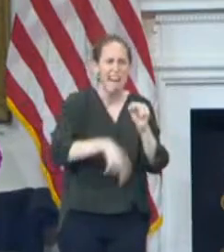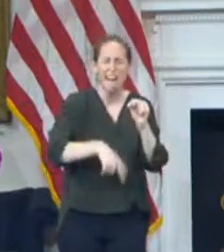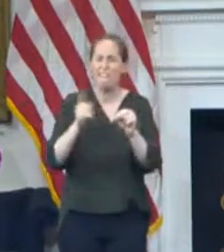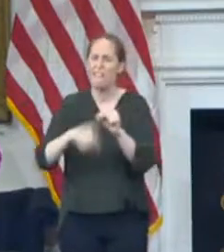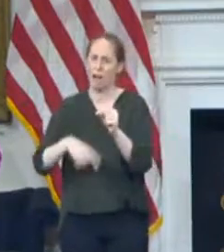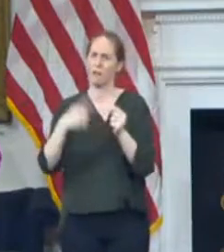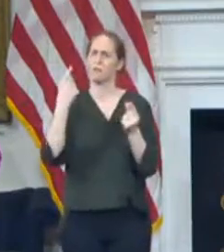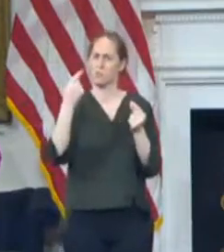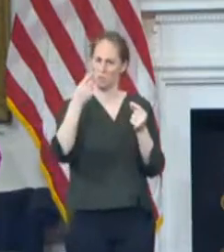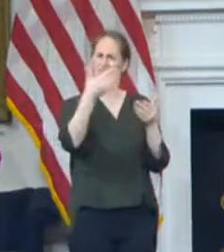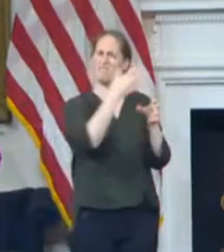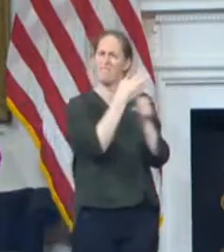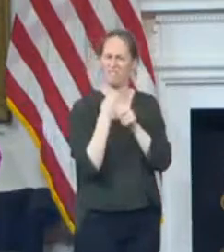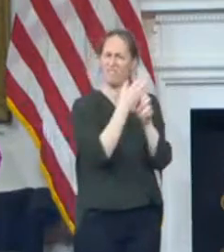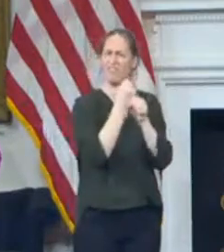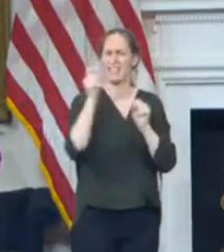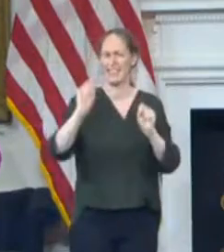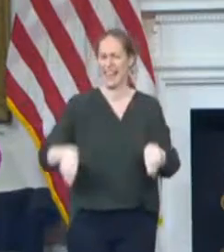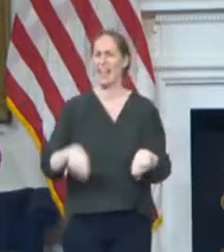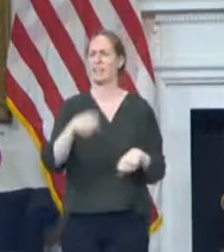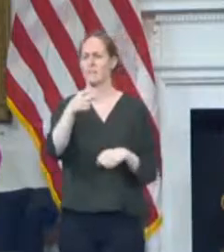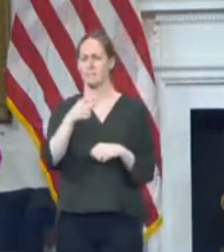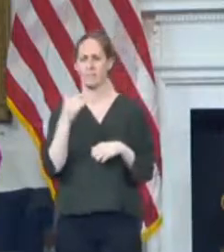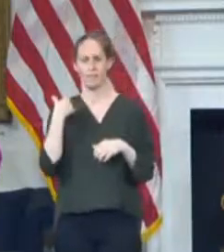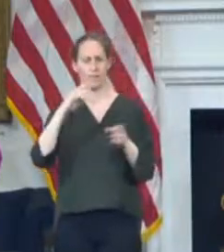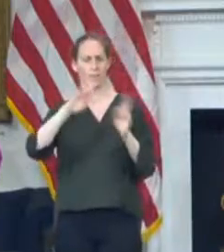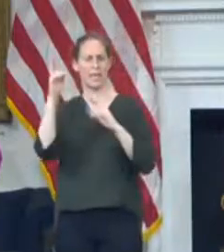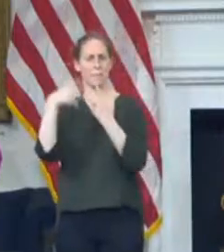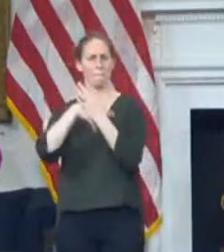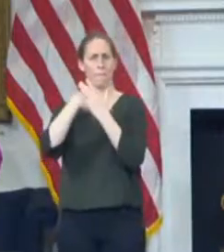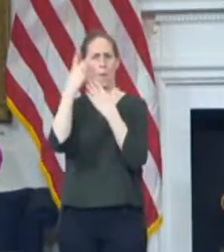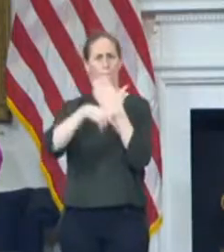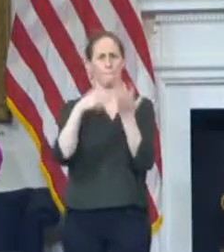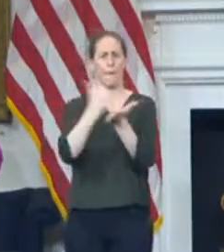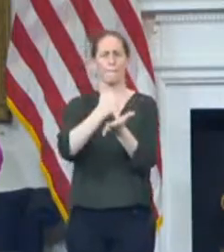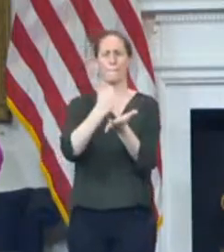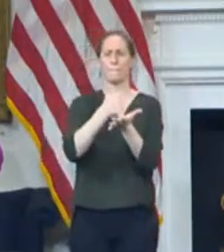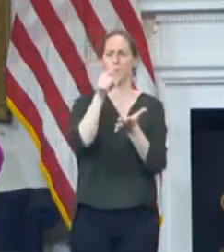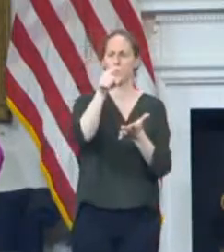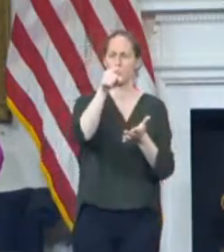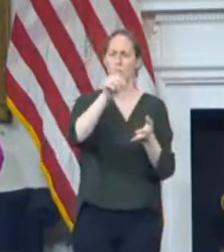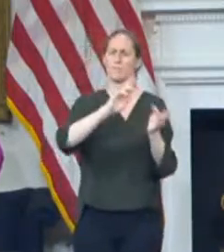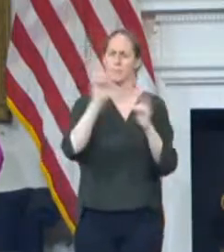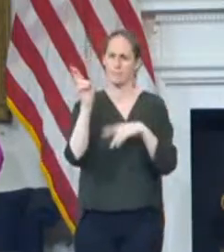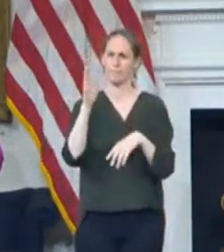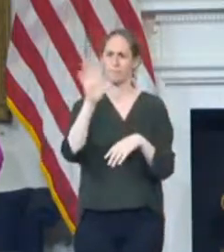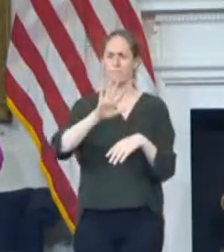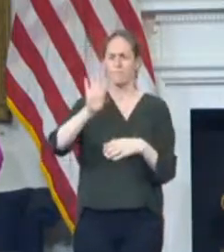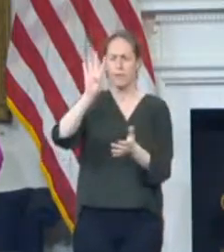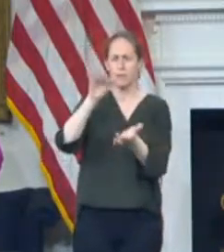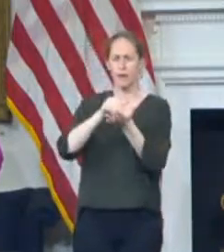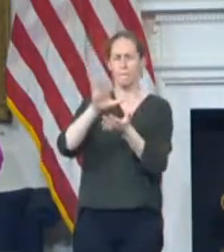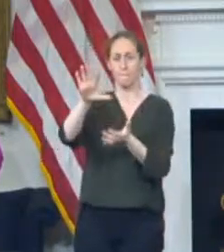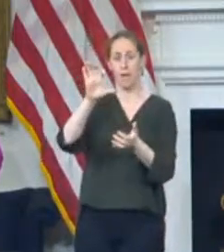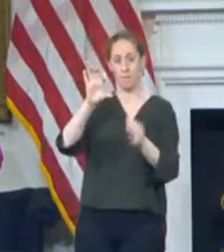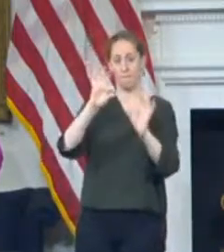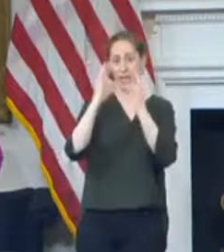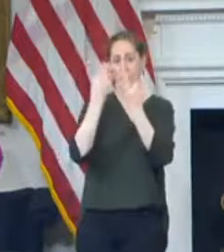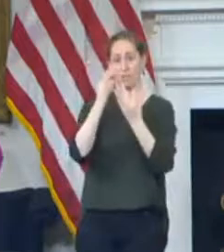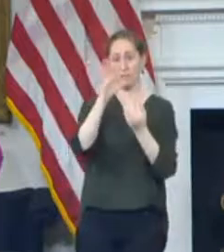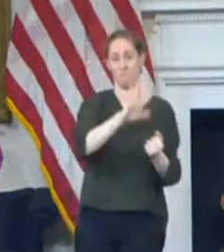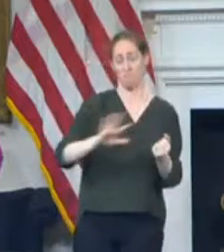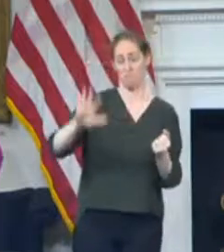the COVID-19 crisis. This program has already provided more than 4,500 families,